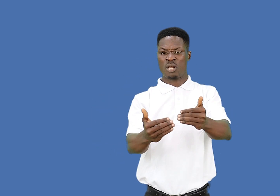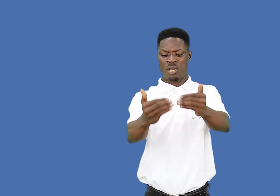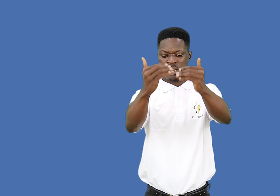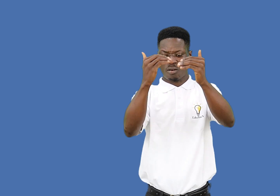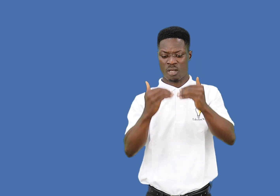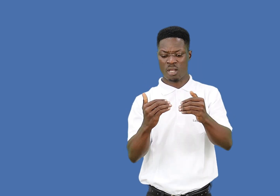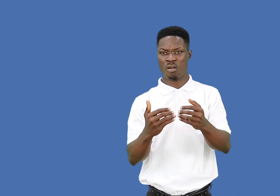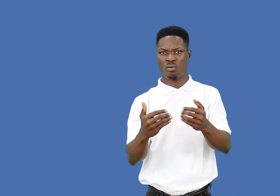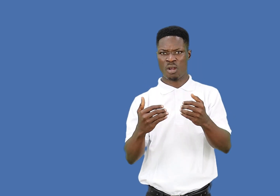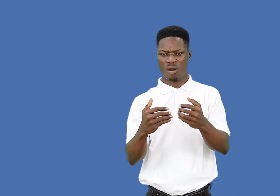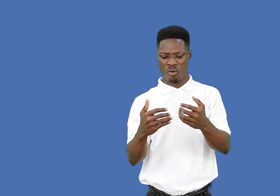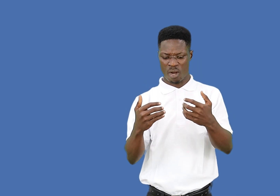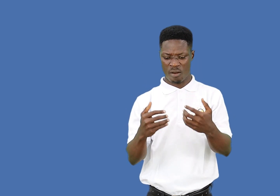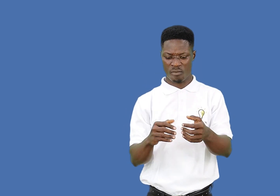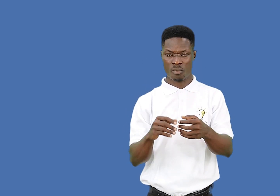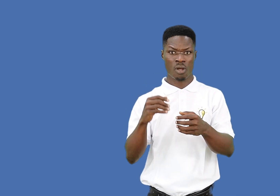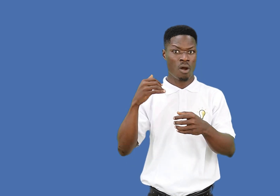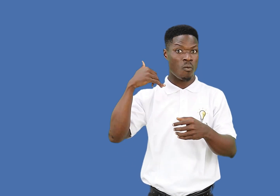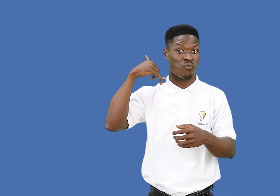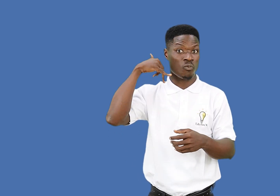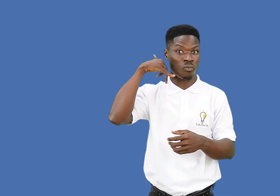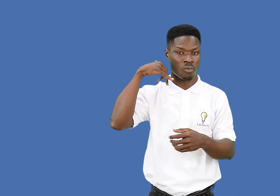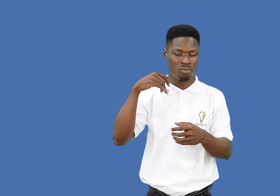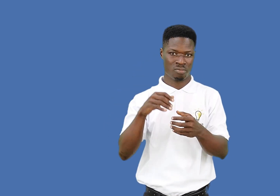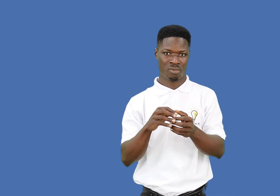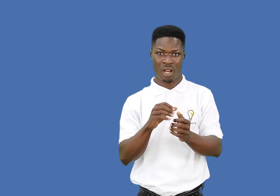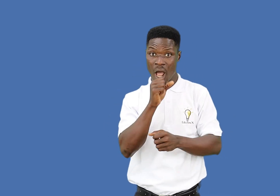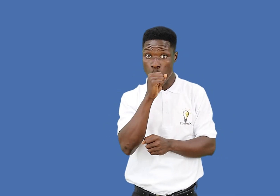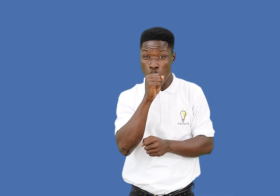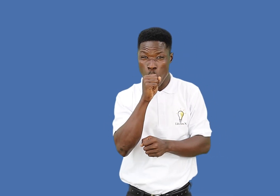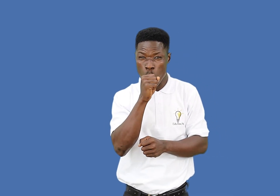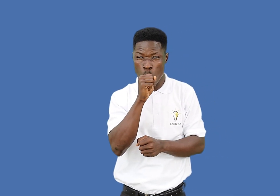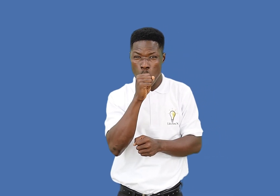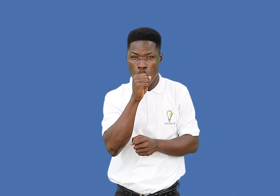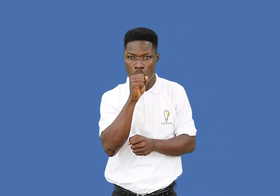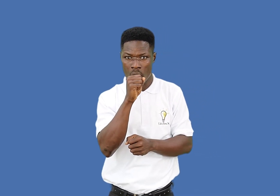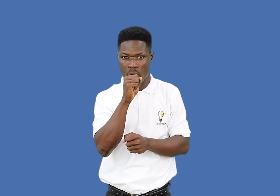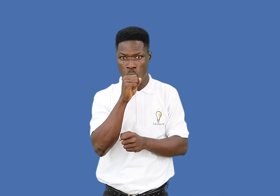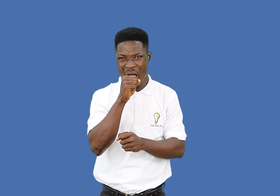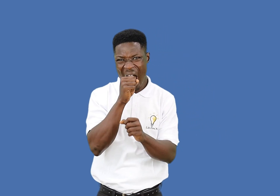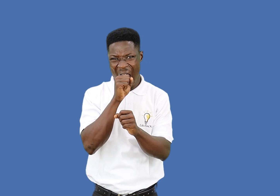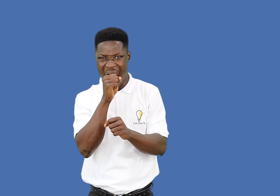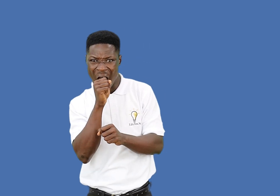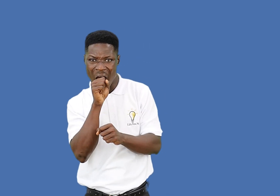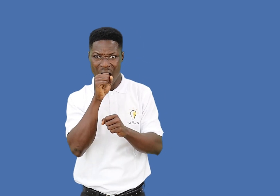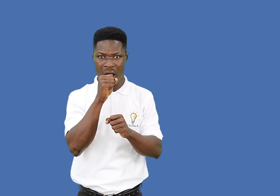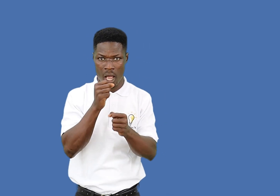We normally connect our phones using the USB port. The